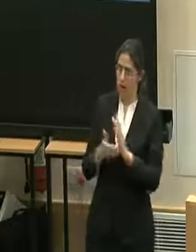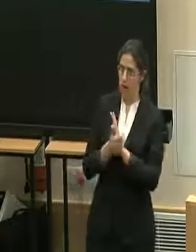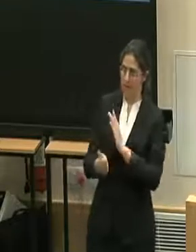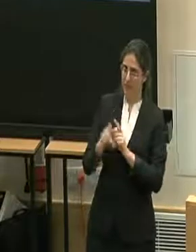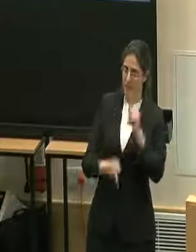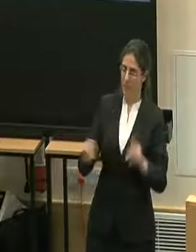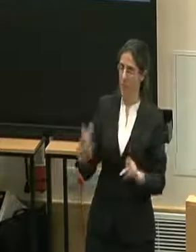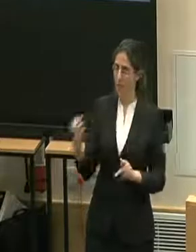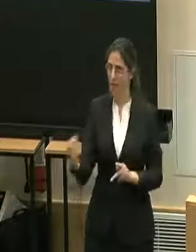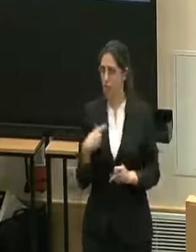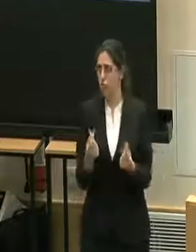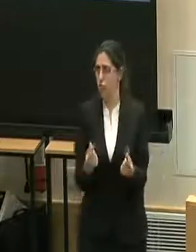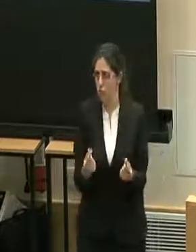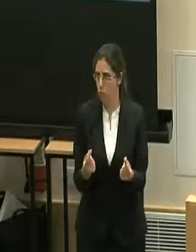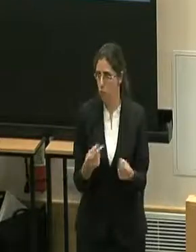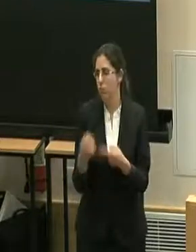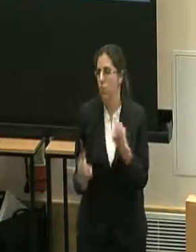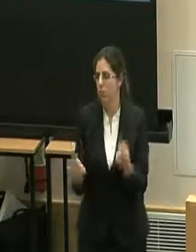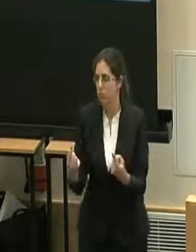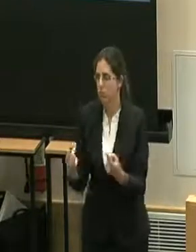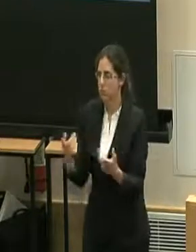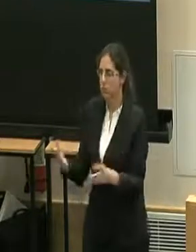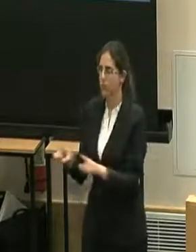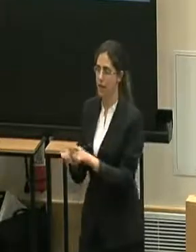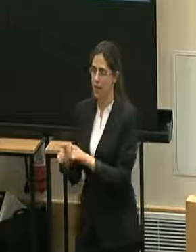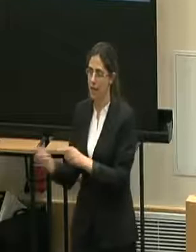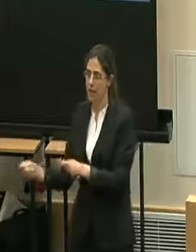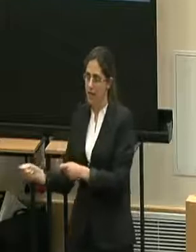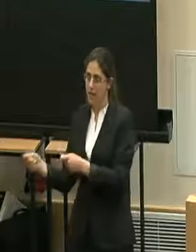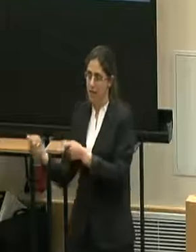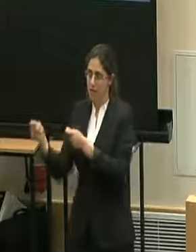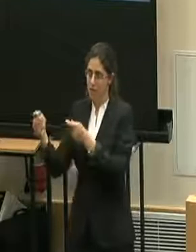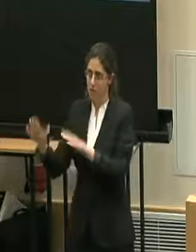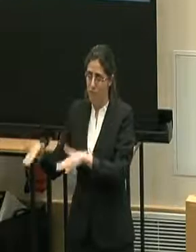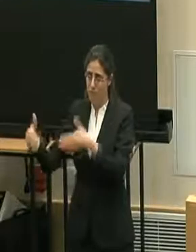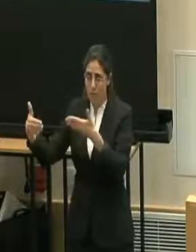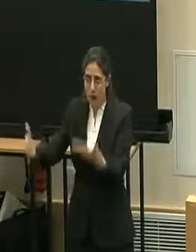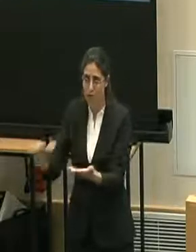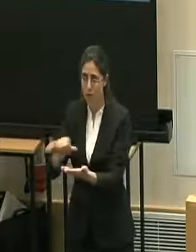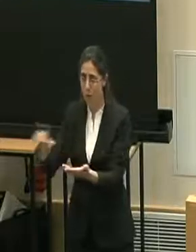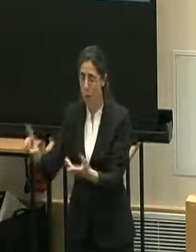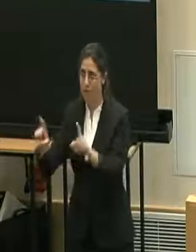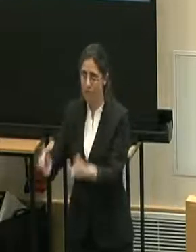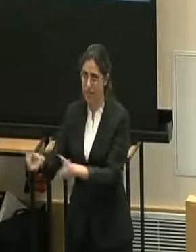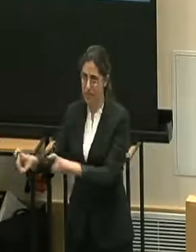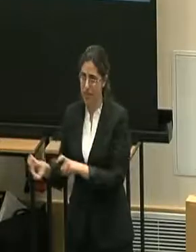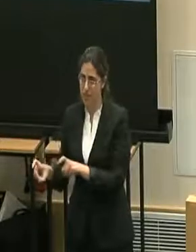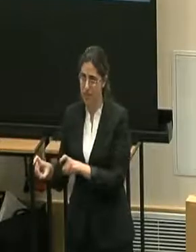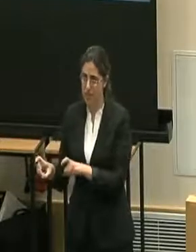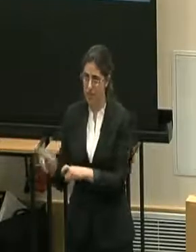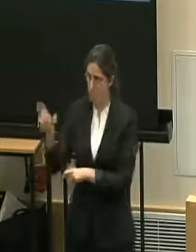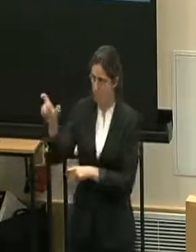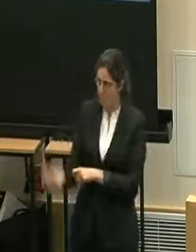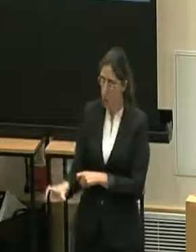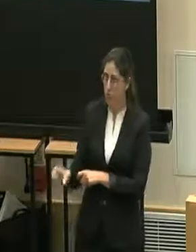do things. It is the provision of all that is required for a person